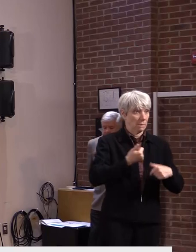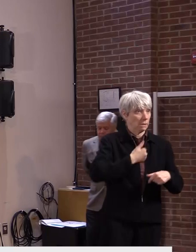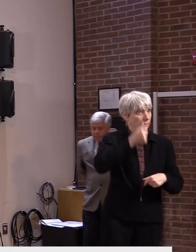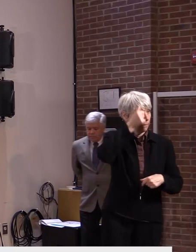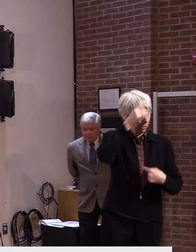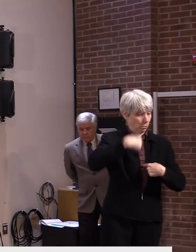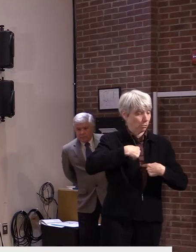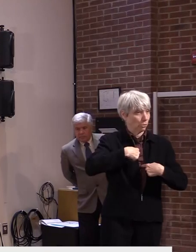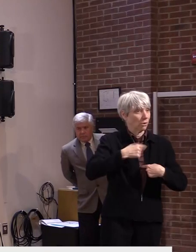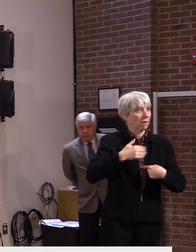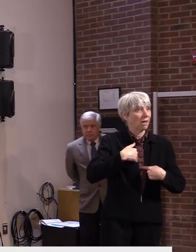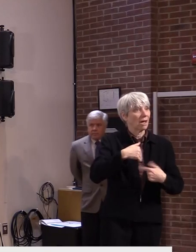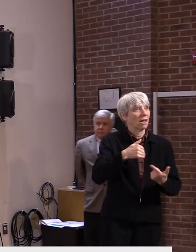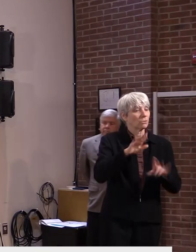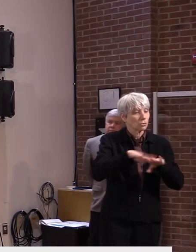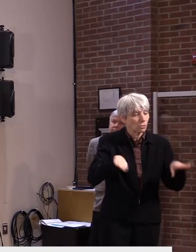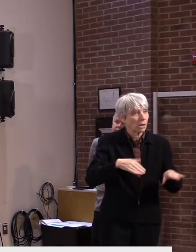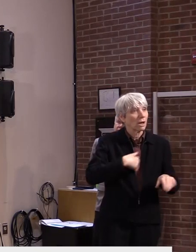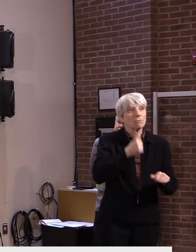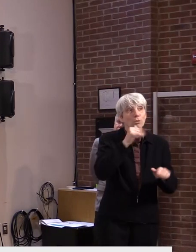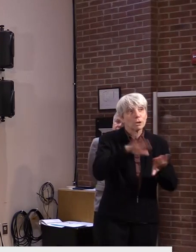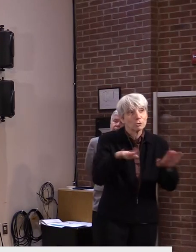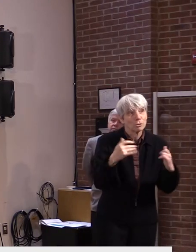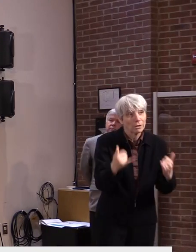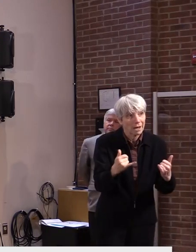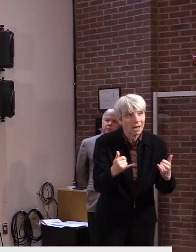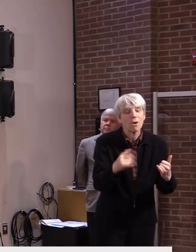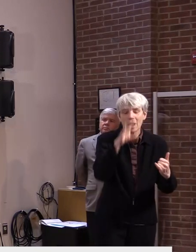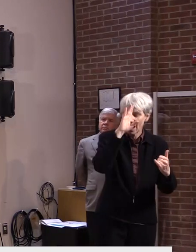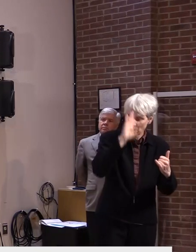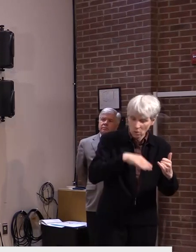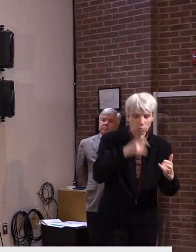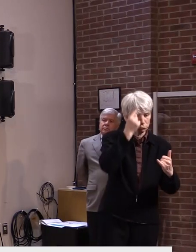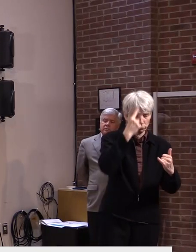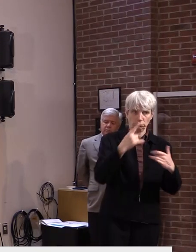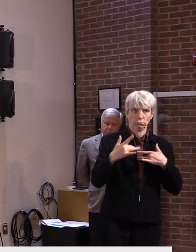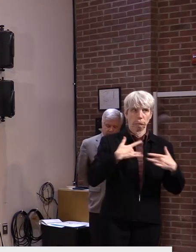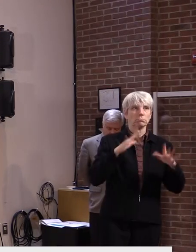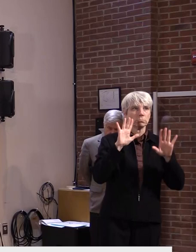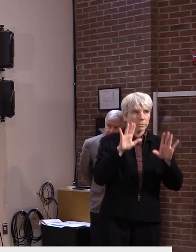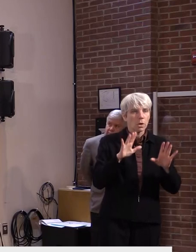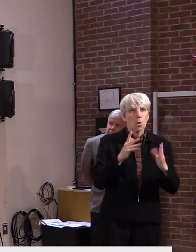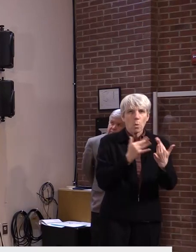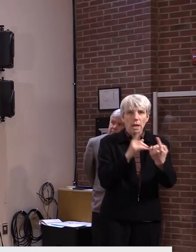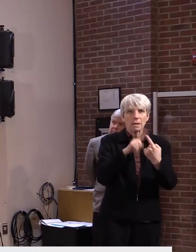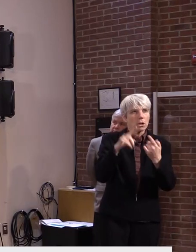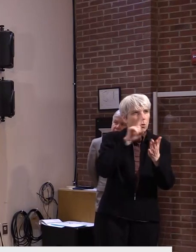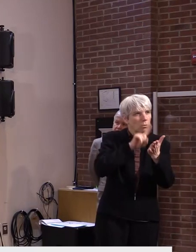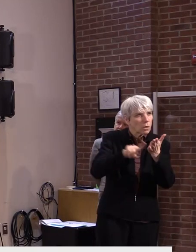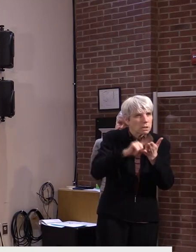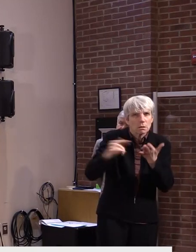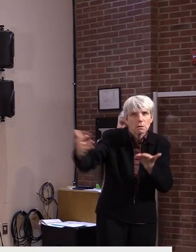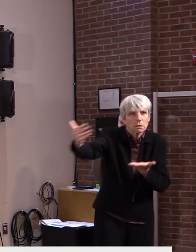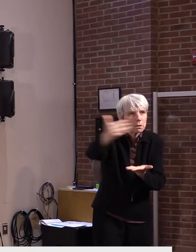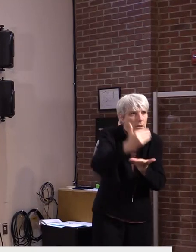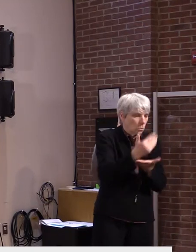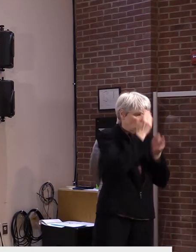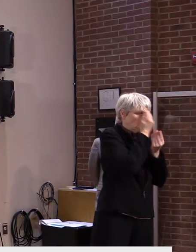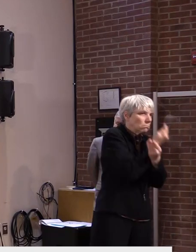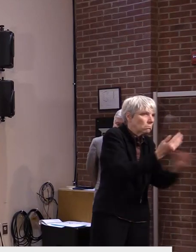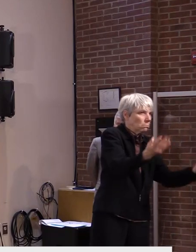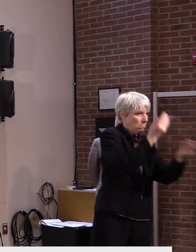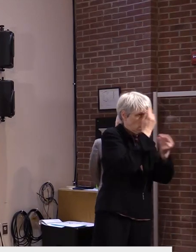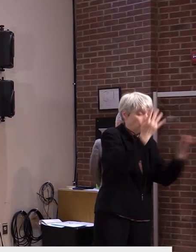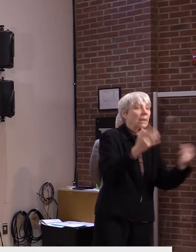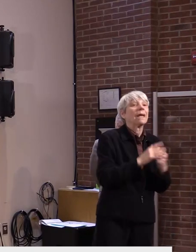understand. As we get more data, we'll be able to provide fuller answers for you. If you're the parent of a young